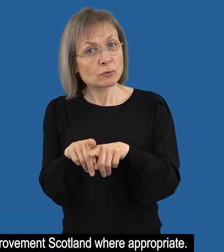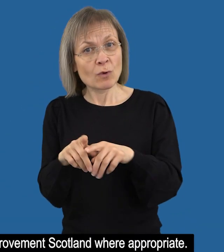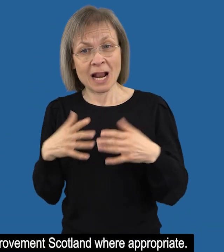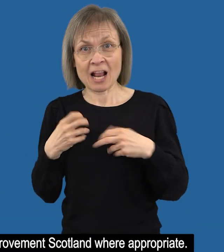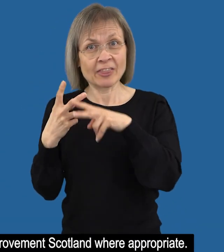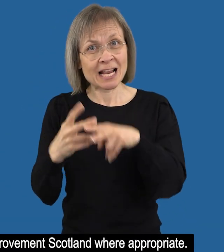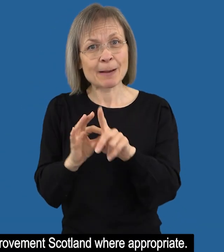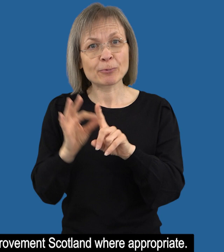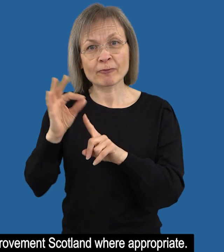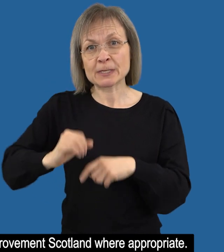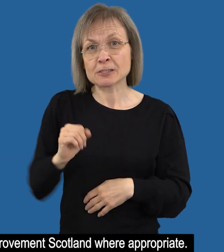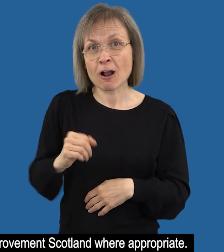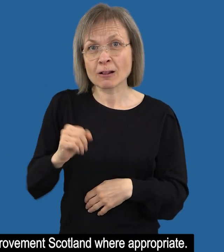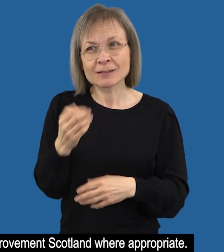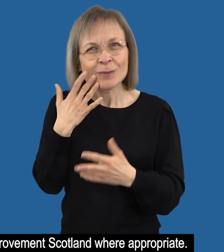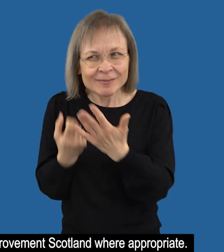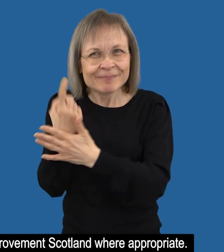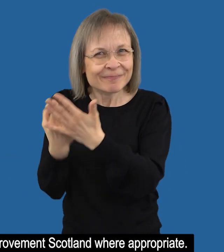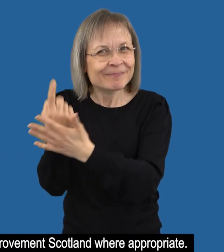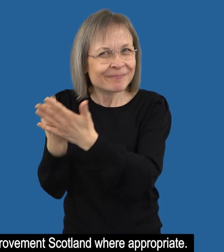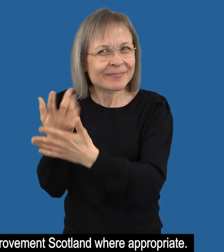and Healthcare Improvement Scotland, where appropriate.